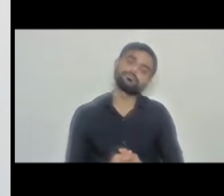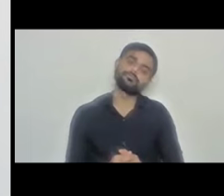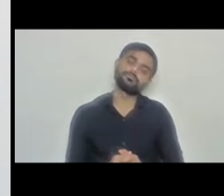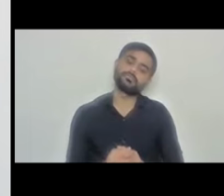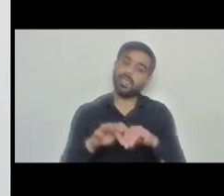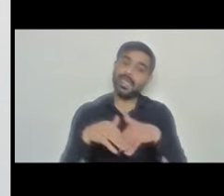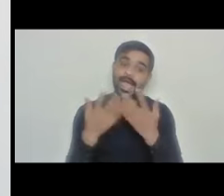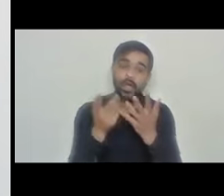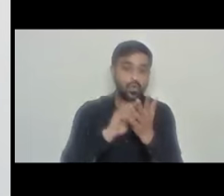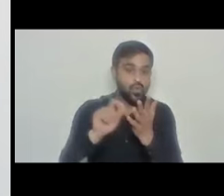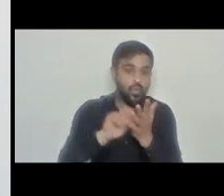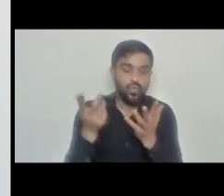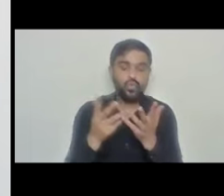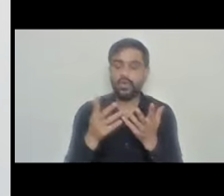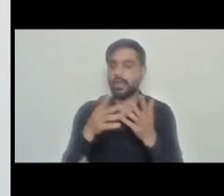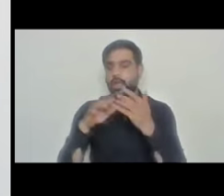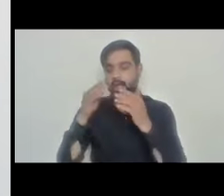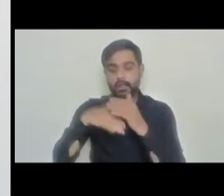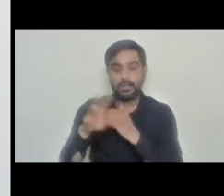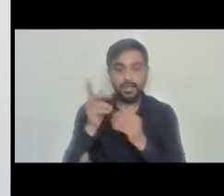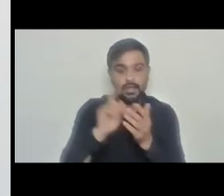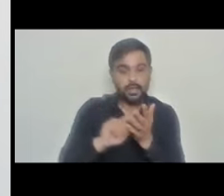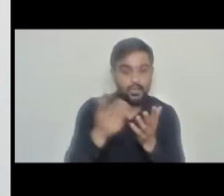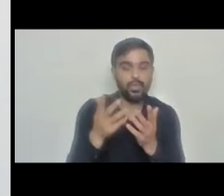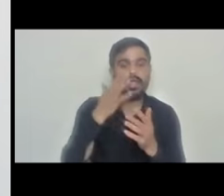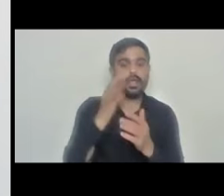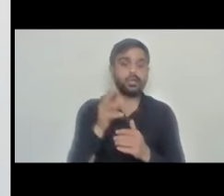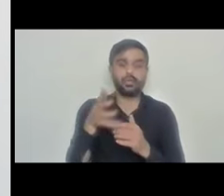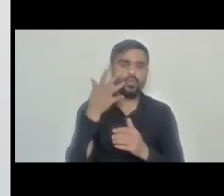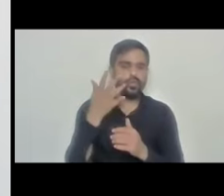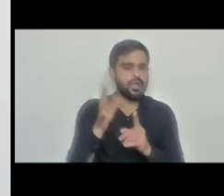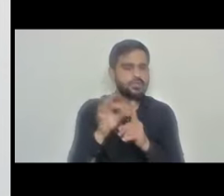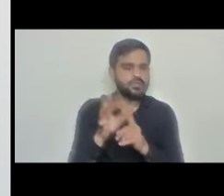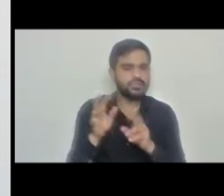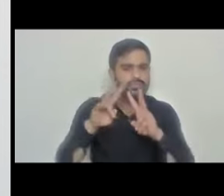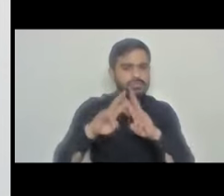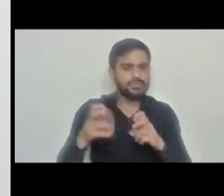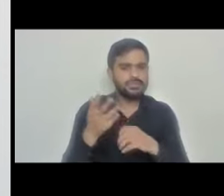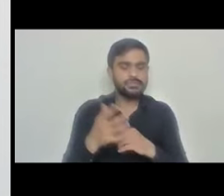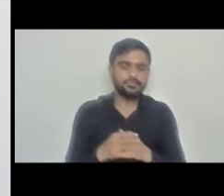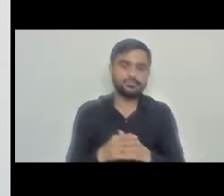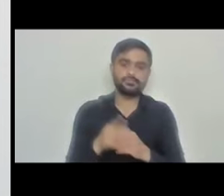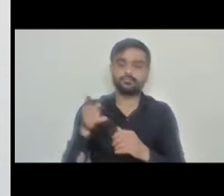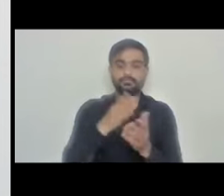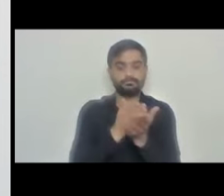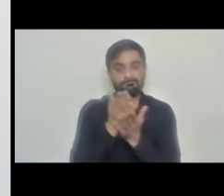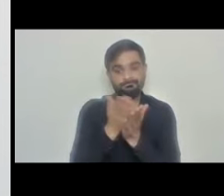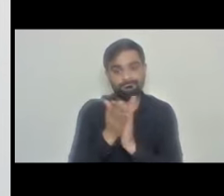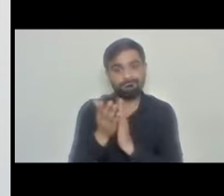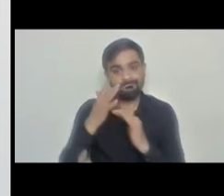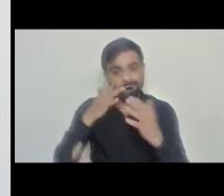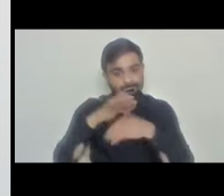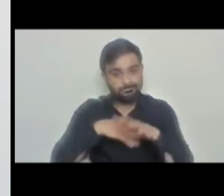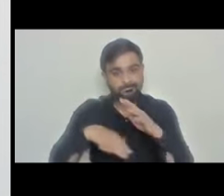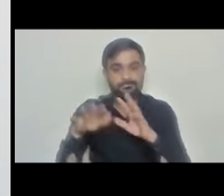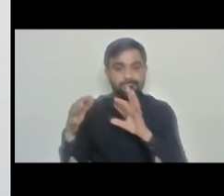How you write, what you write would depend again on the purpose of why you did that research, what methods and design you chose